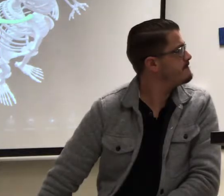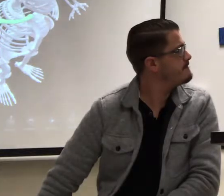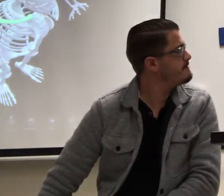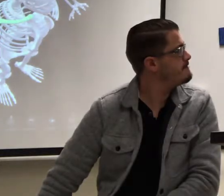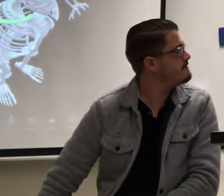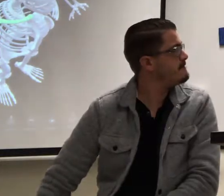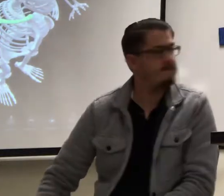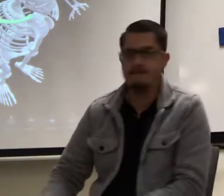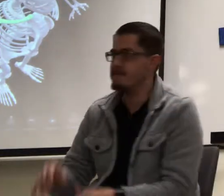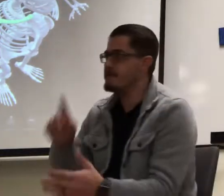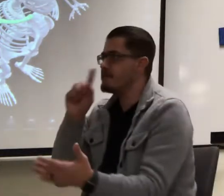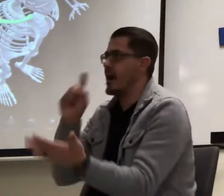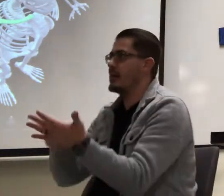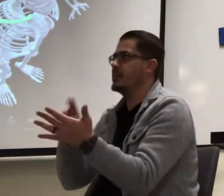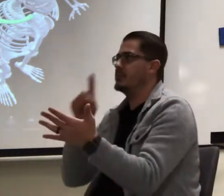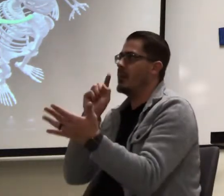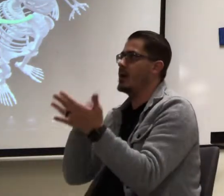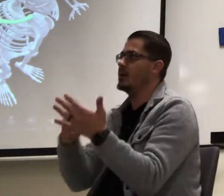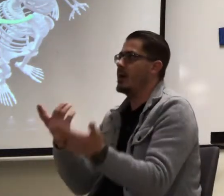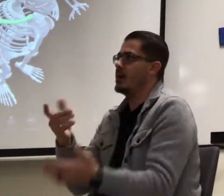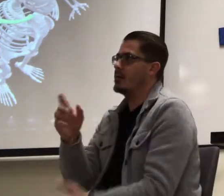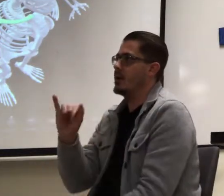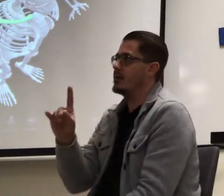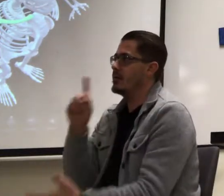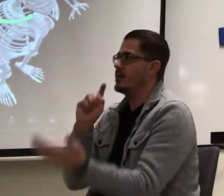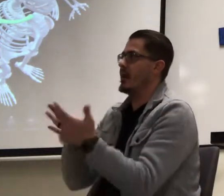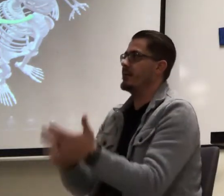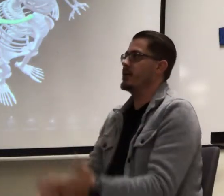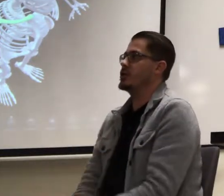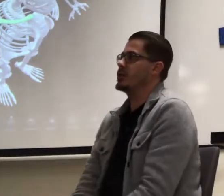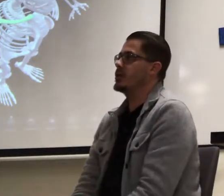laid out there. I may have you identify a surface feature.